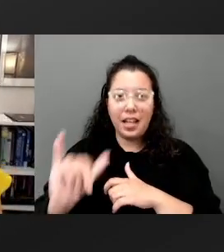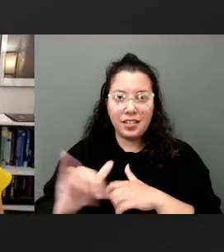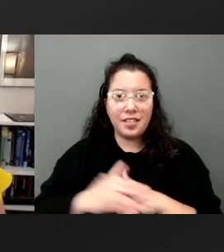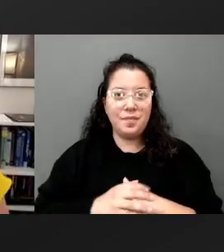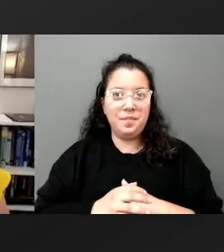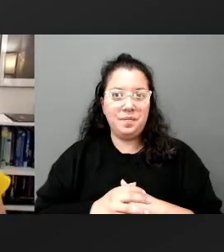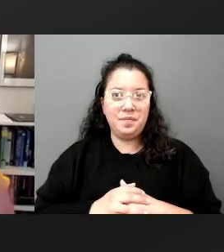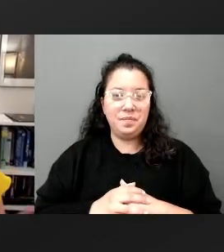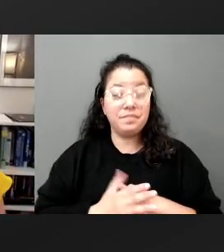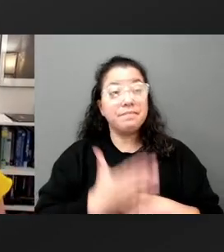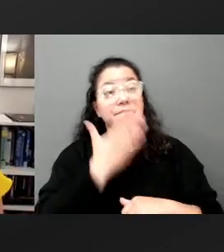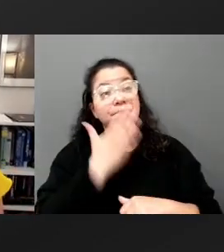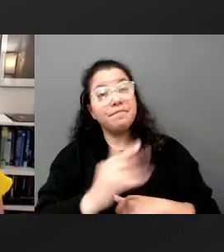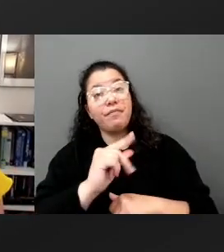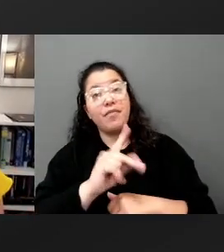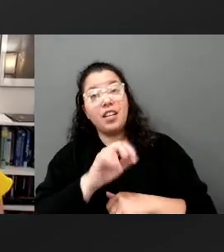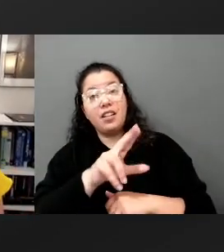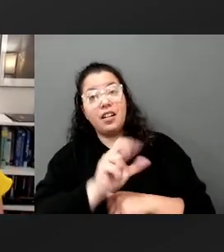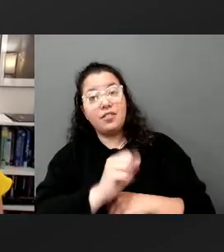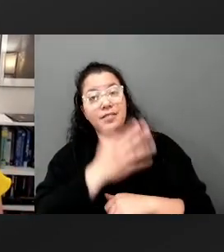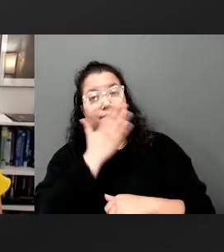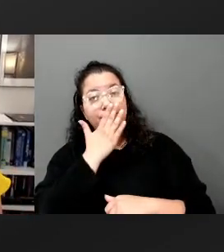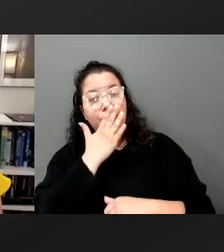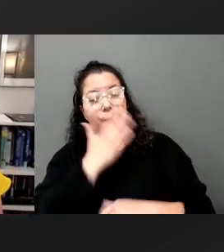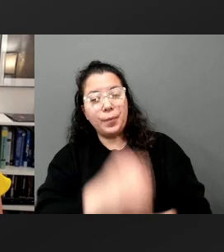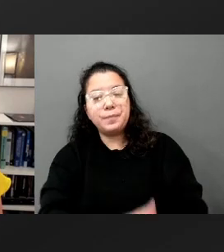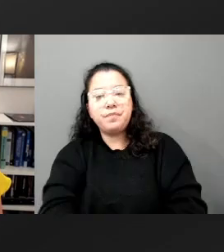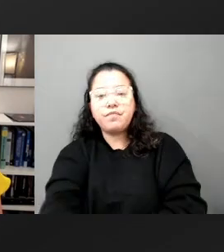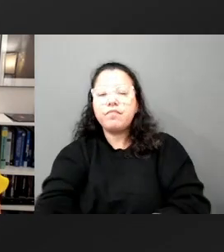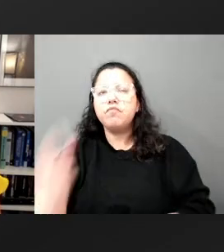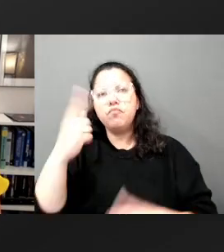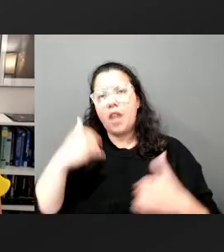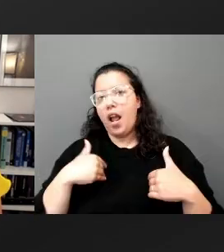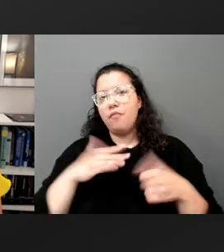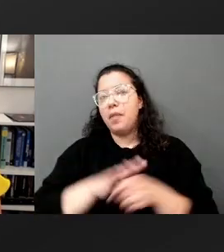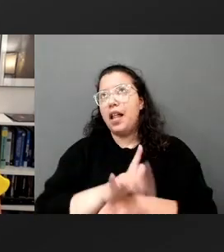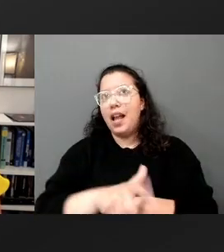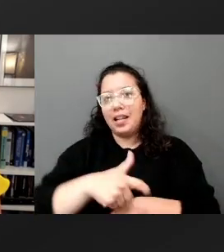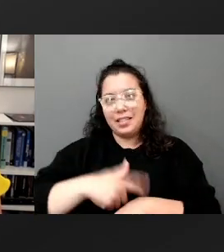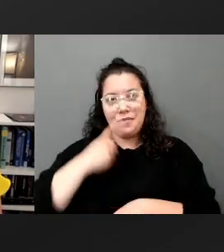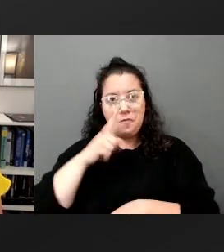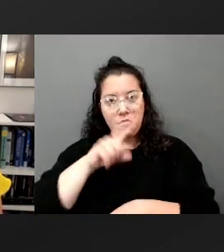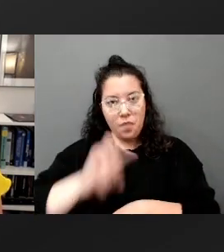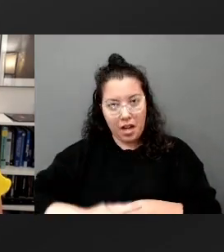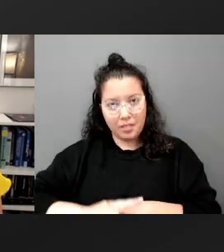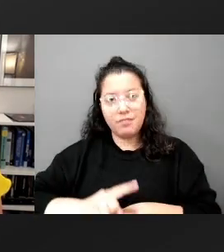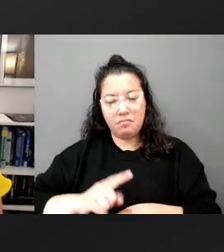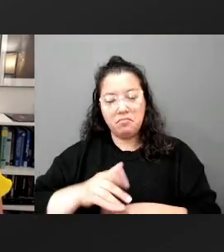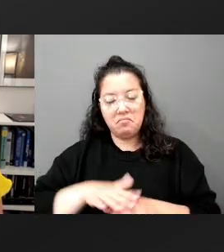let's move on. We have plenty more time for questions here, and we'll keep some of the